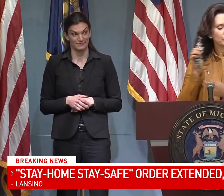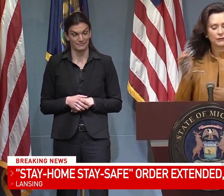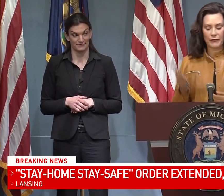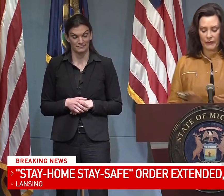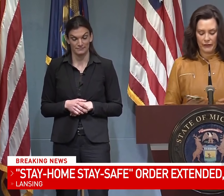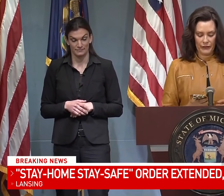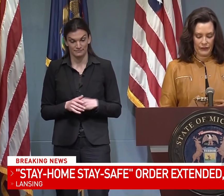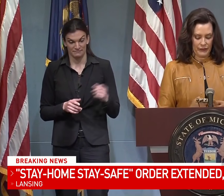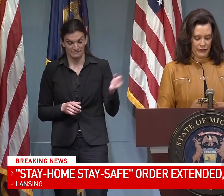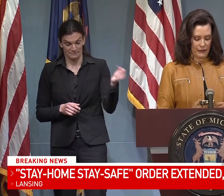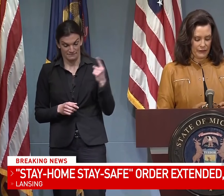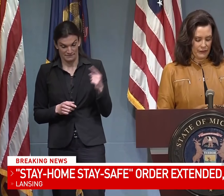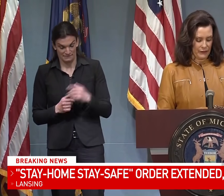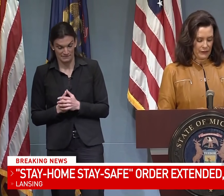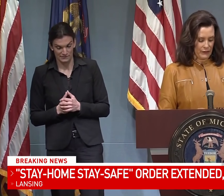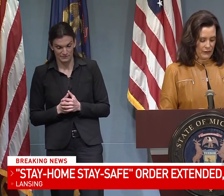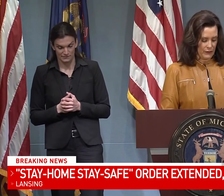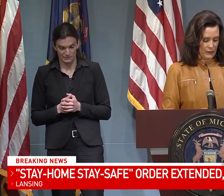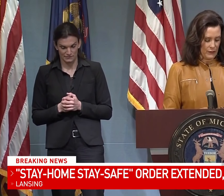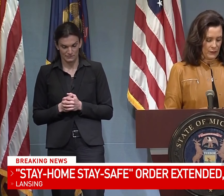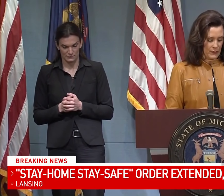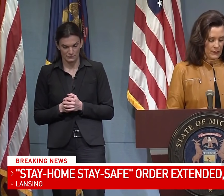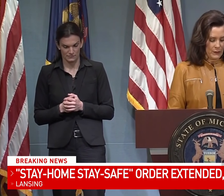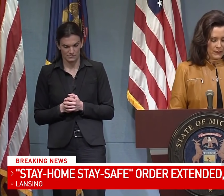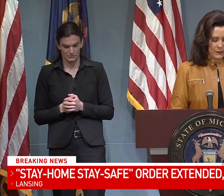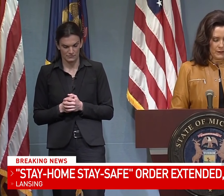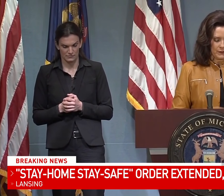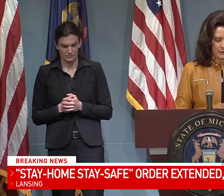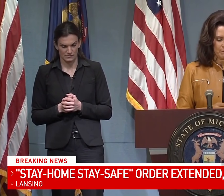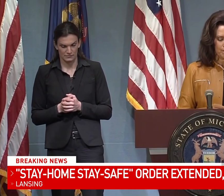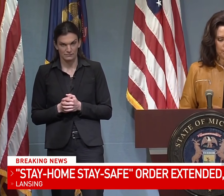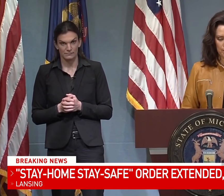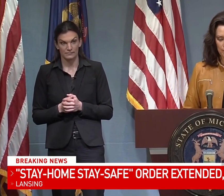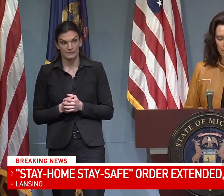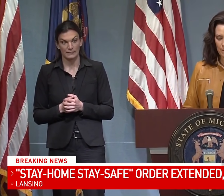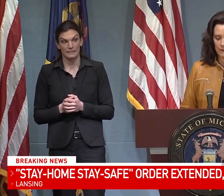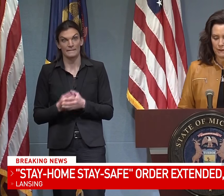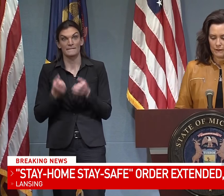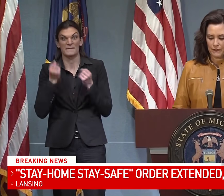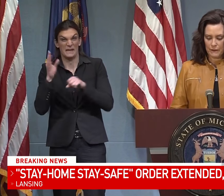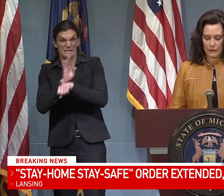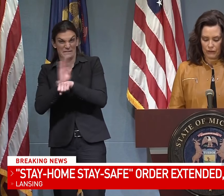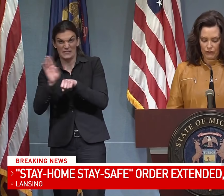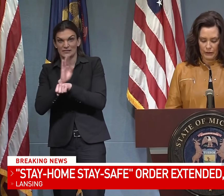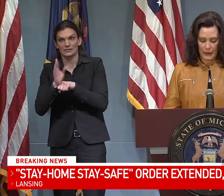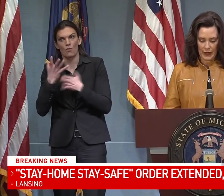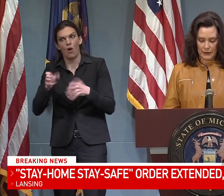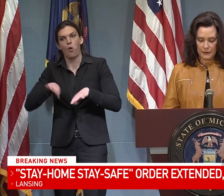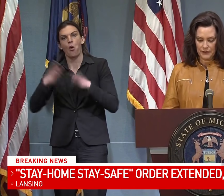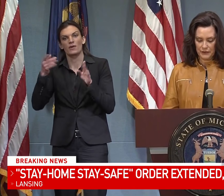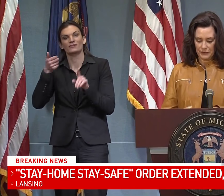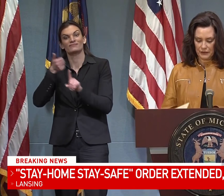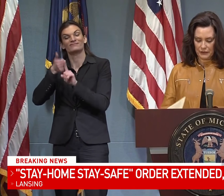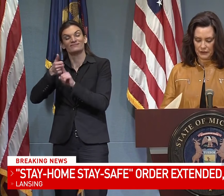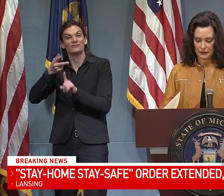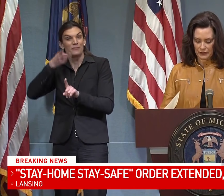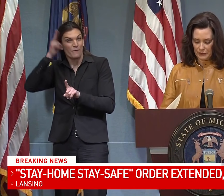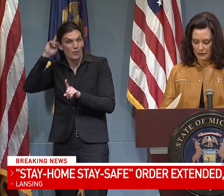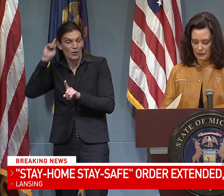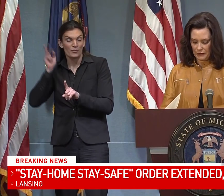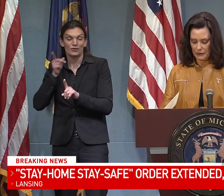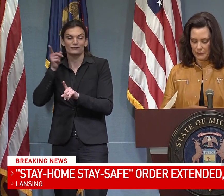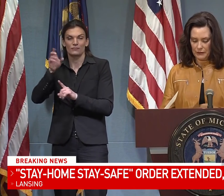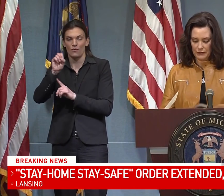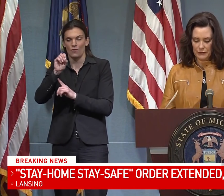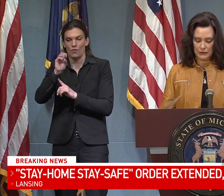Governor, there are a lot of businesses looking to open. There's a barber in Owasso who is cutting hair, has